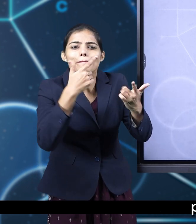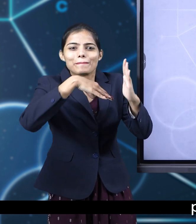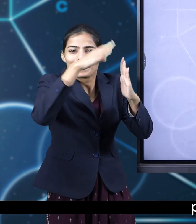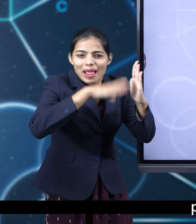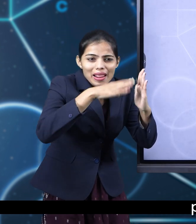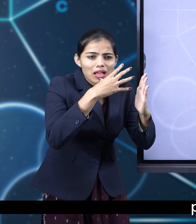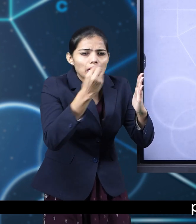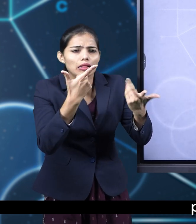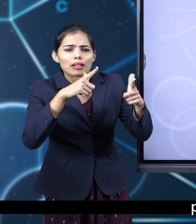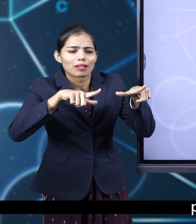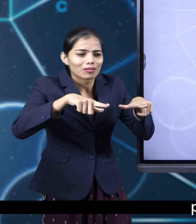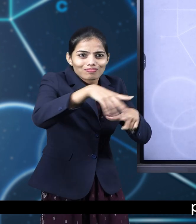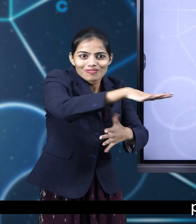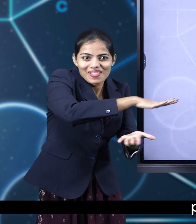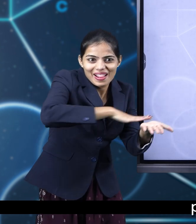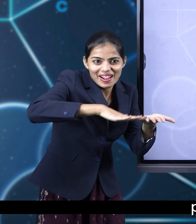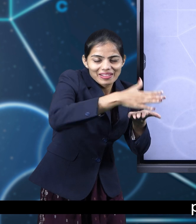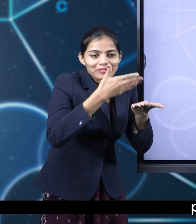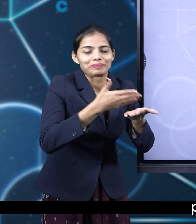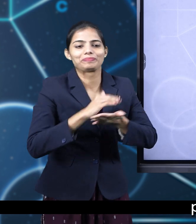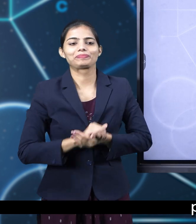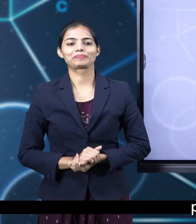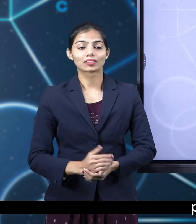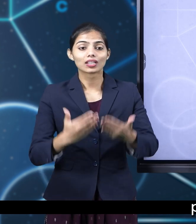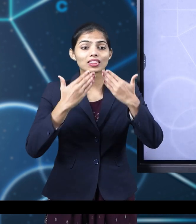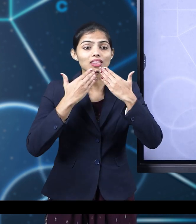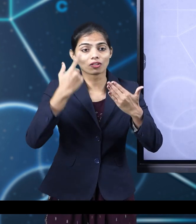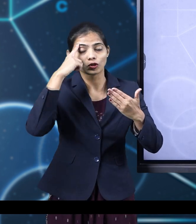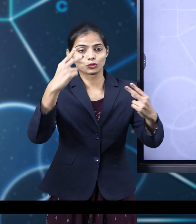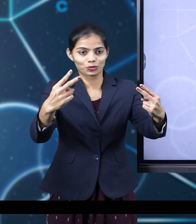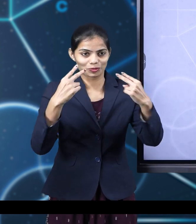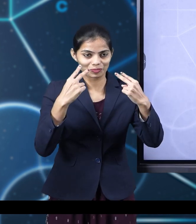landscaping. Thanks for watching.